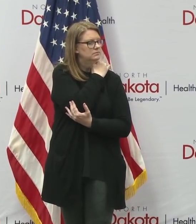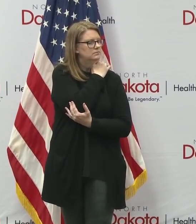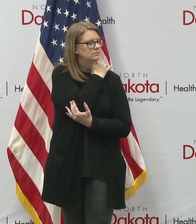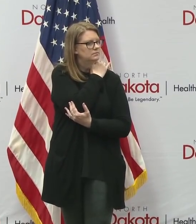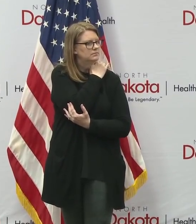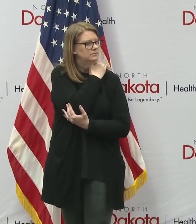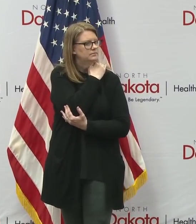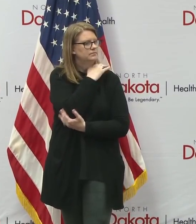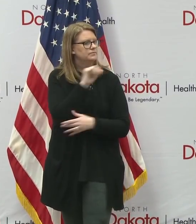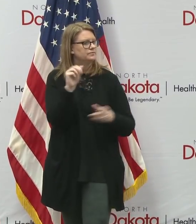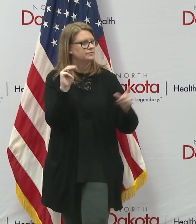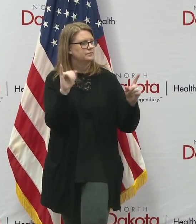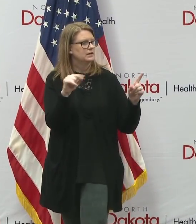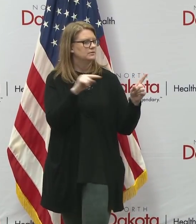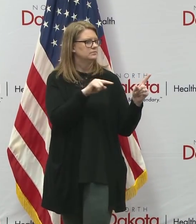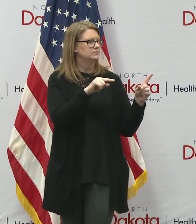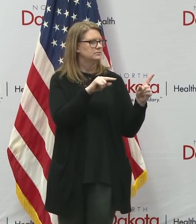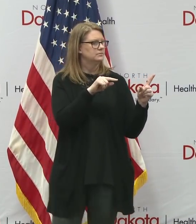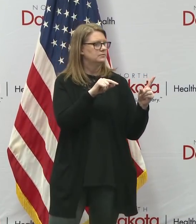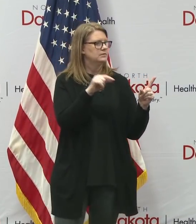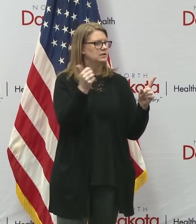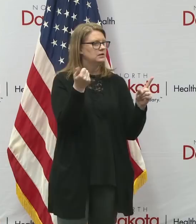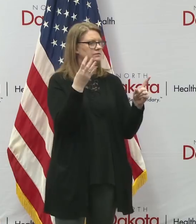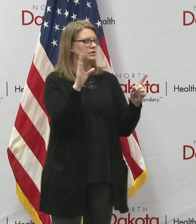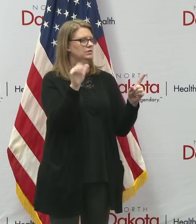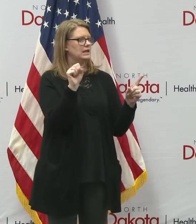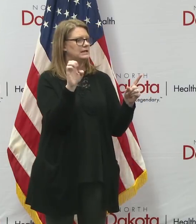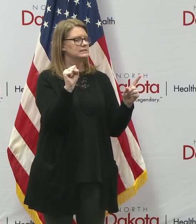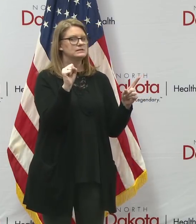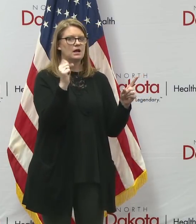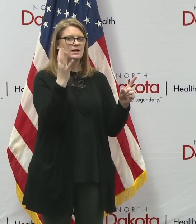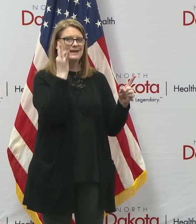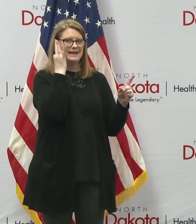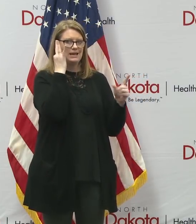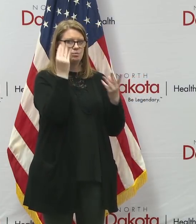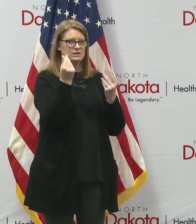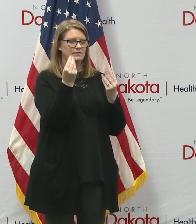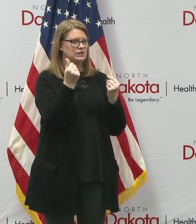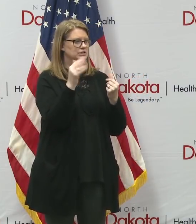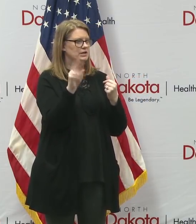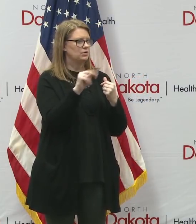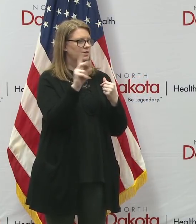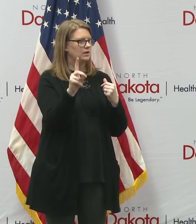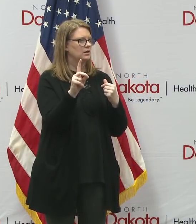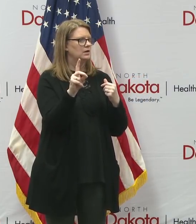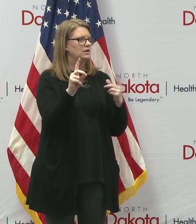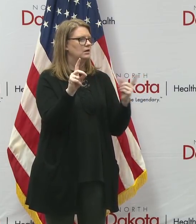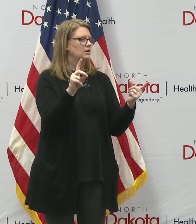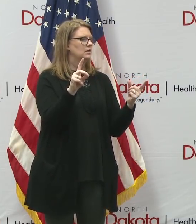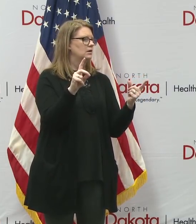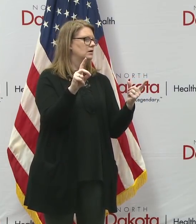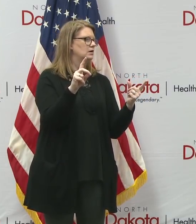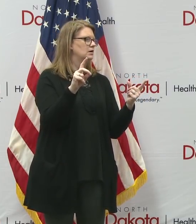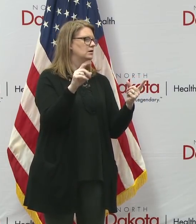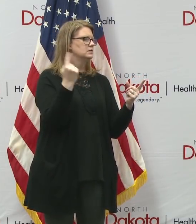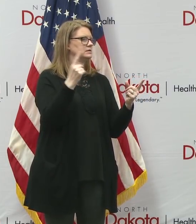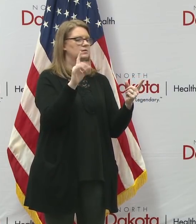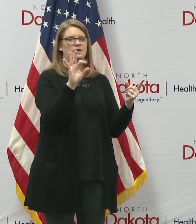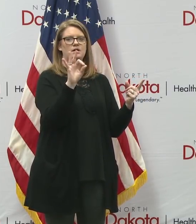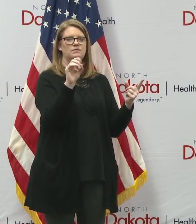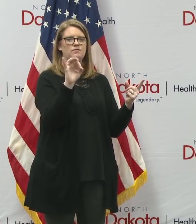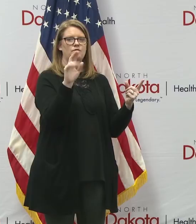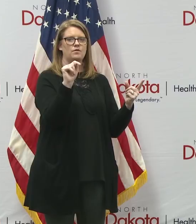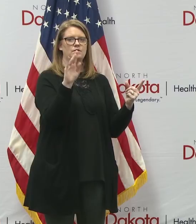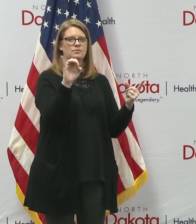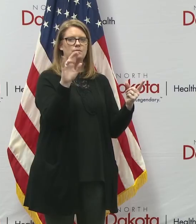Governor Burgum, there's a couple of cases now on Indian reservations in North Dakota. Chairman Fox yesterday spoke about one on Fort Berthold, and then